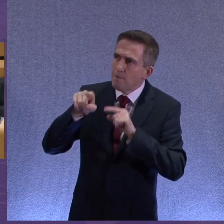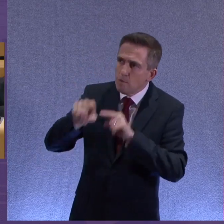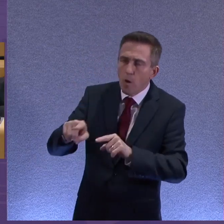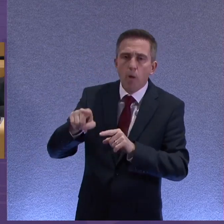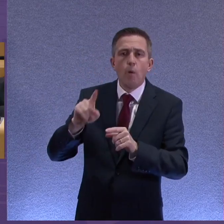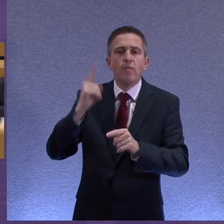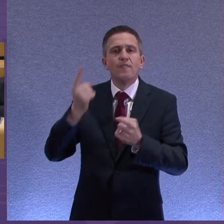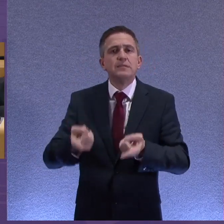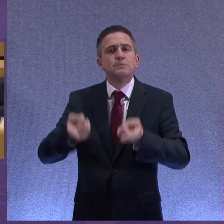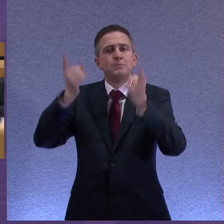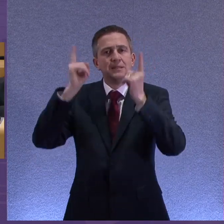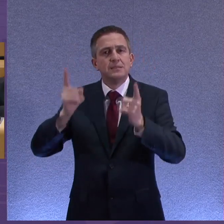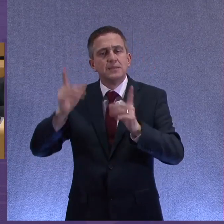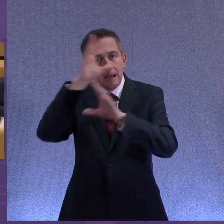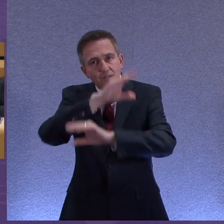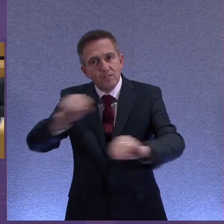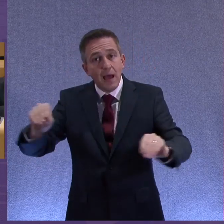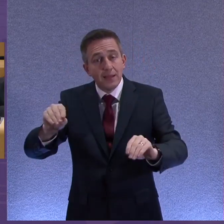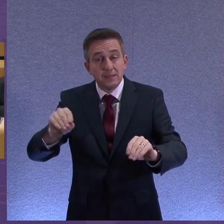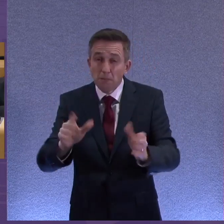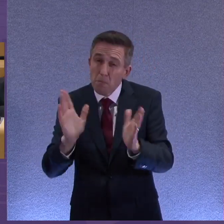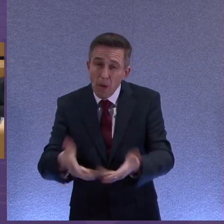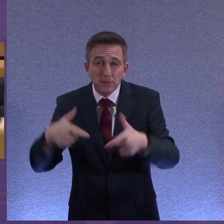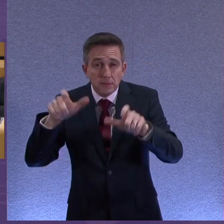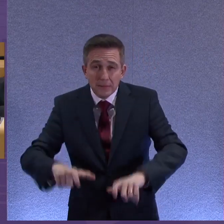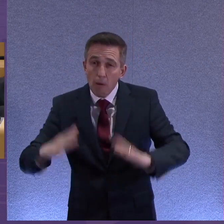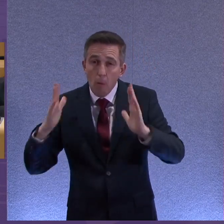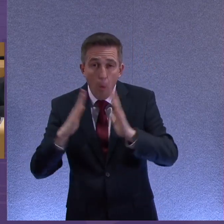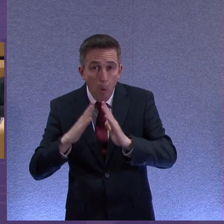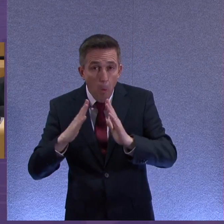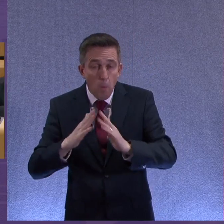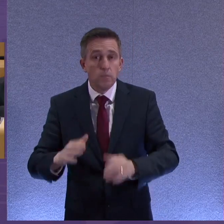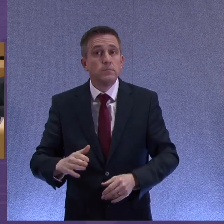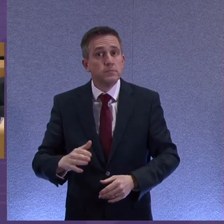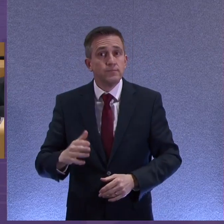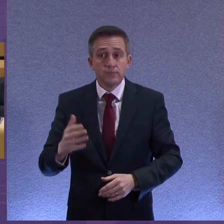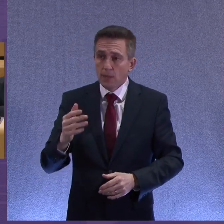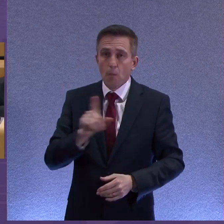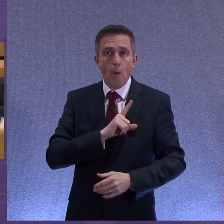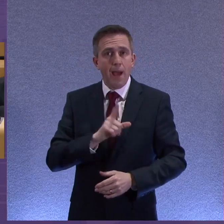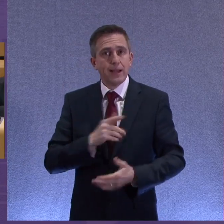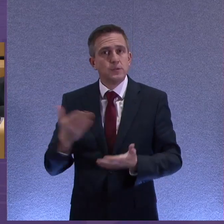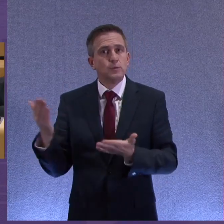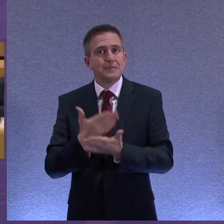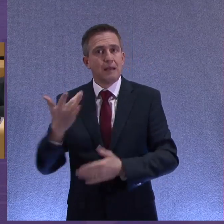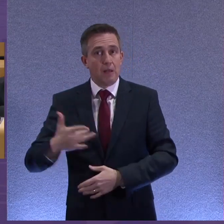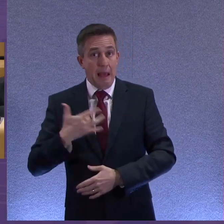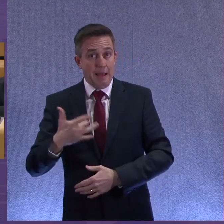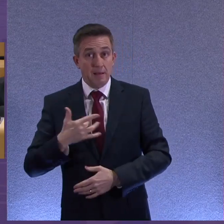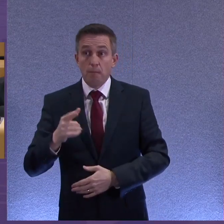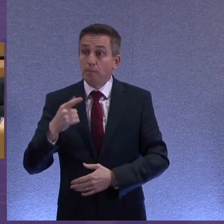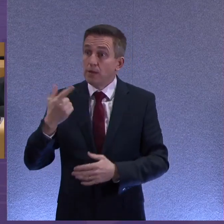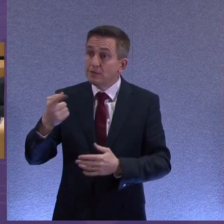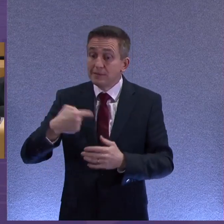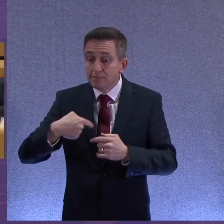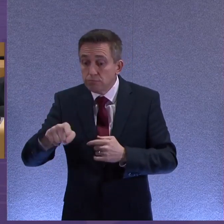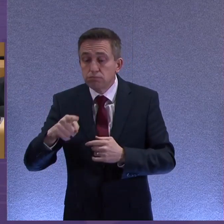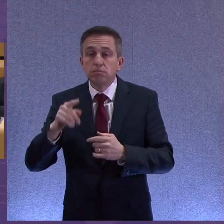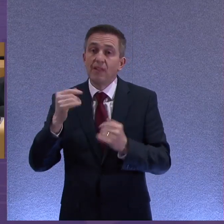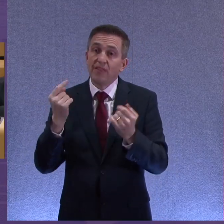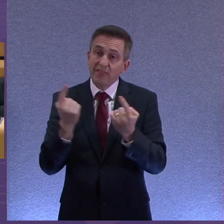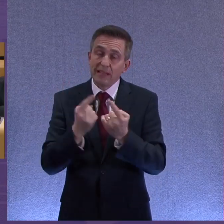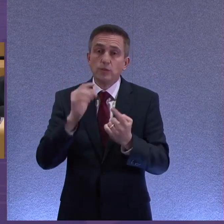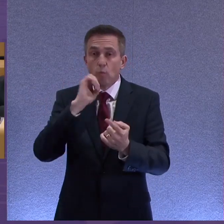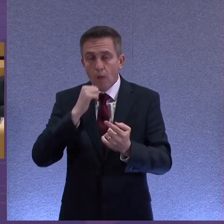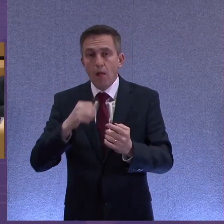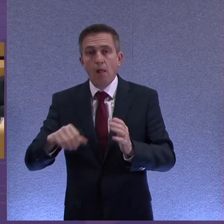at home, to protect the NHS and to save lives, because when it comes, it's going to hit hard. I have to commend the